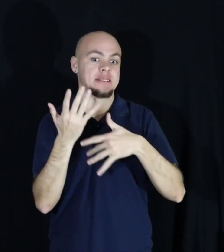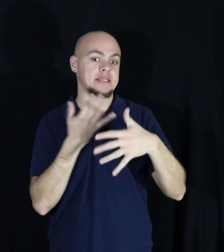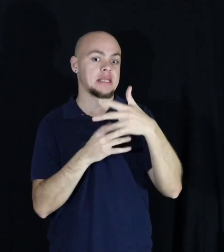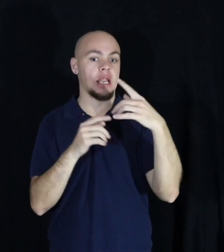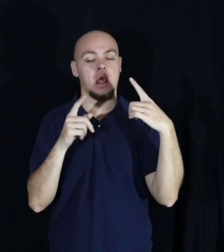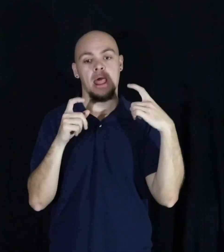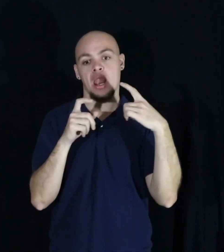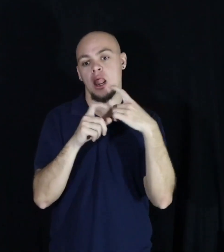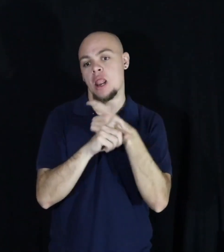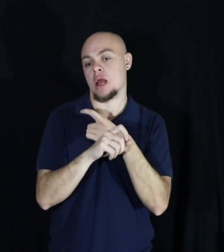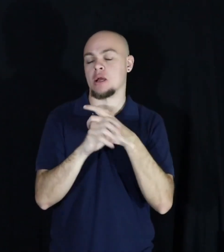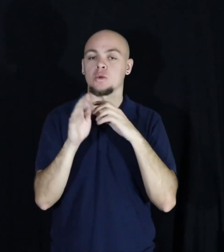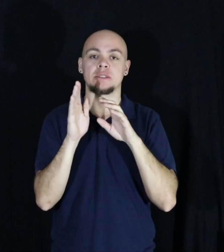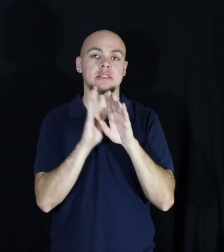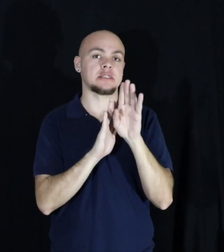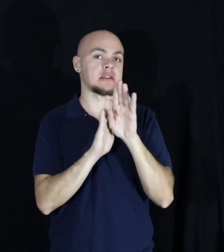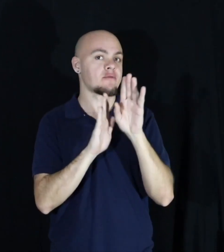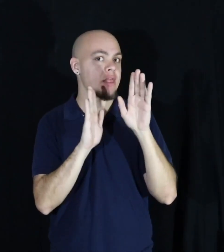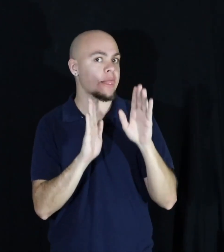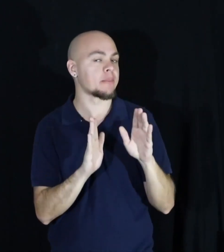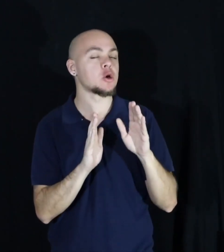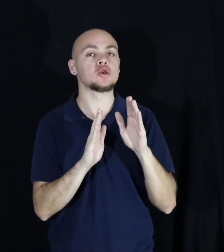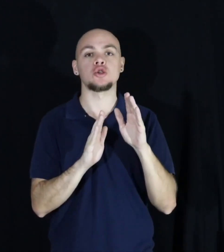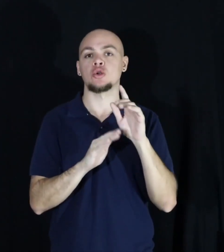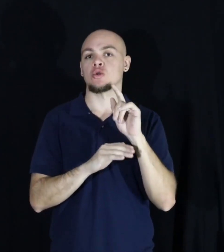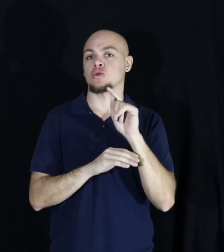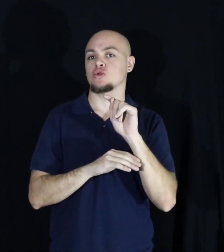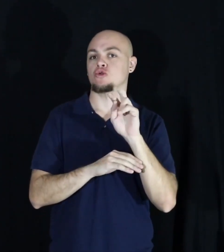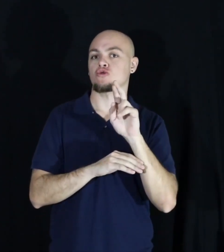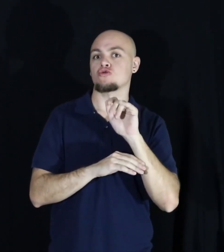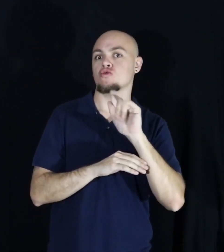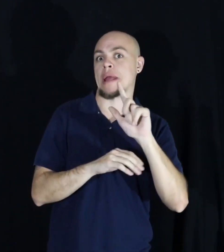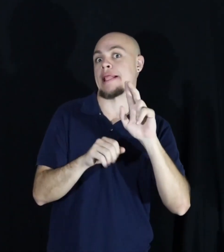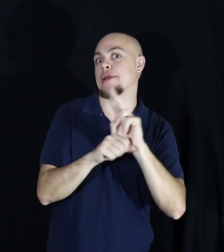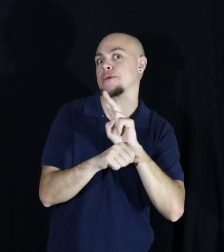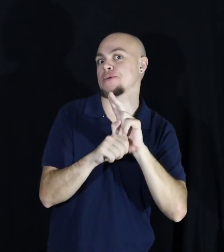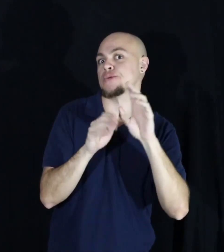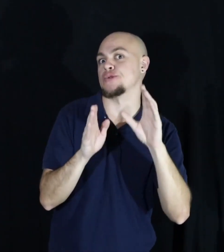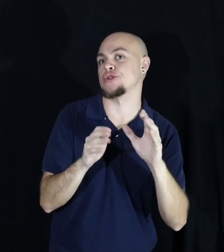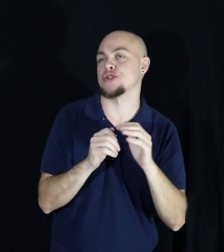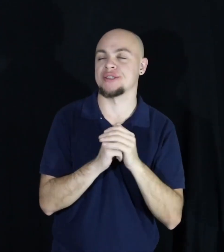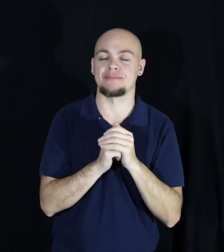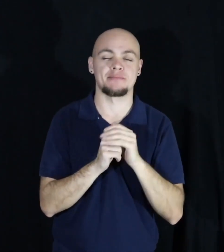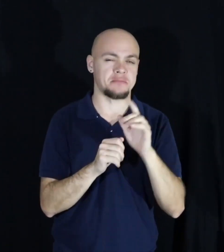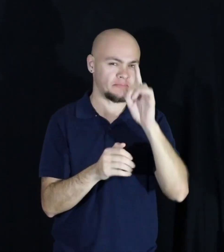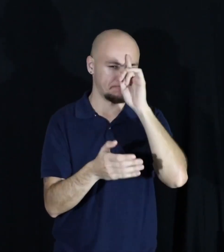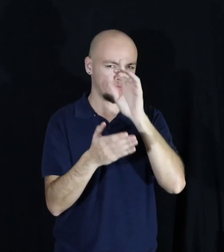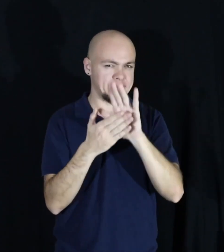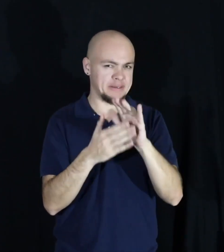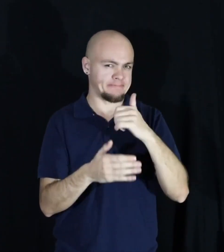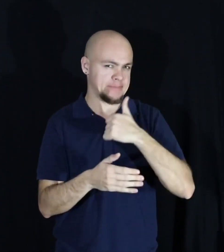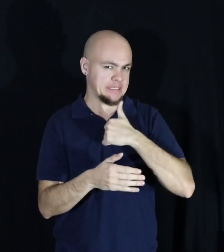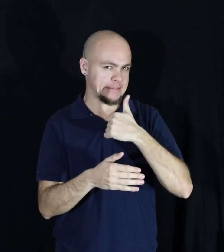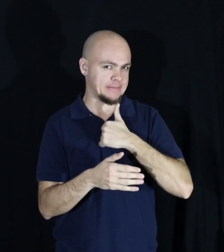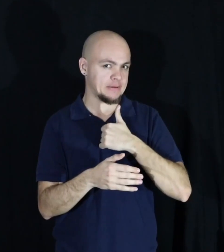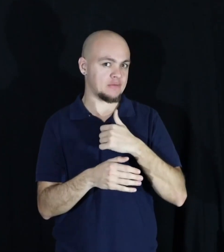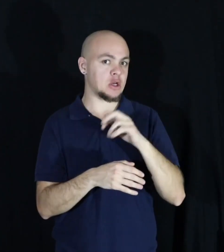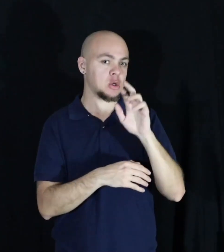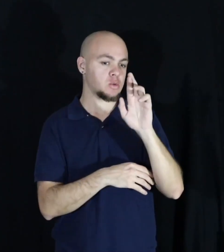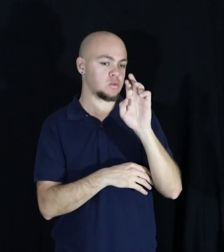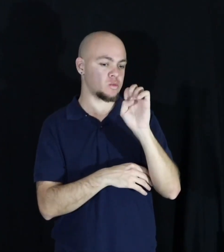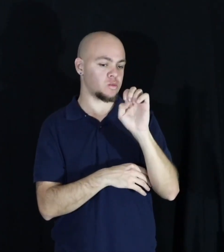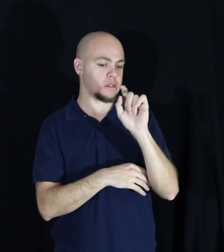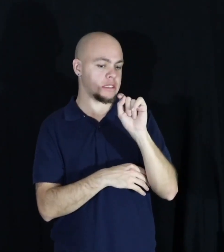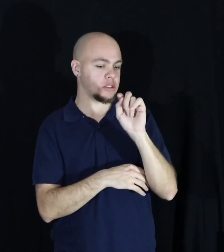or developers or other trail users. But I believe that the ritual of retreat